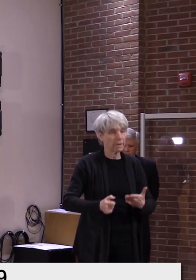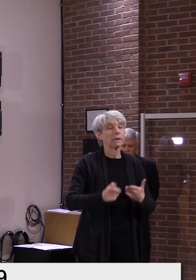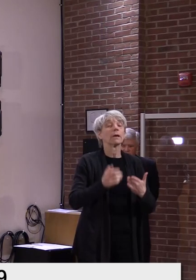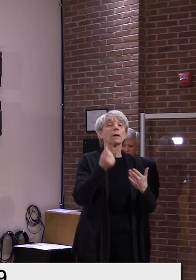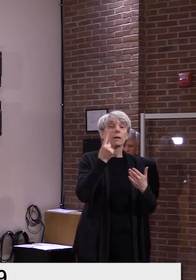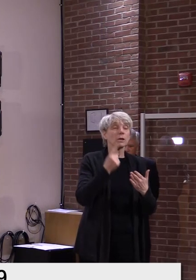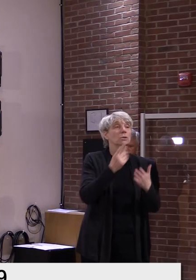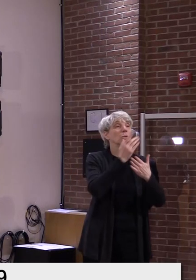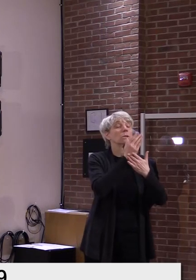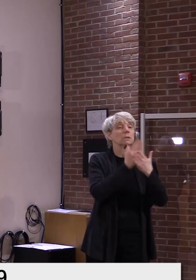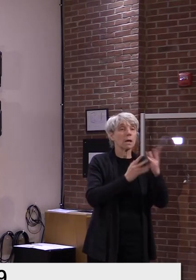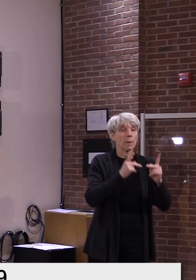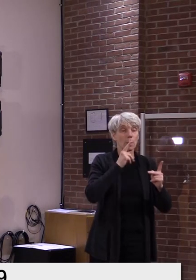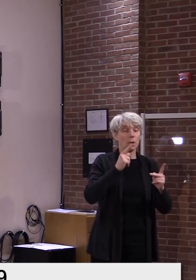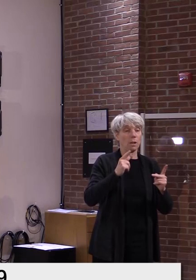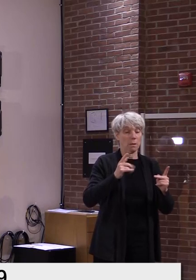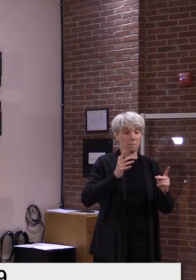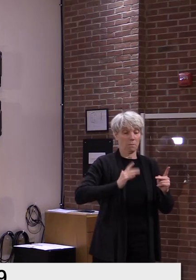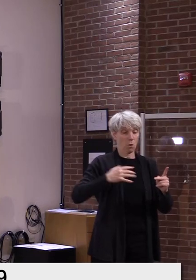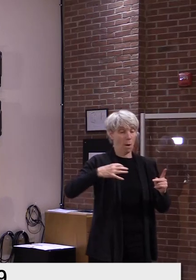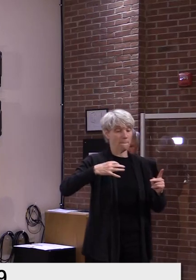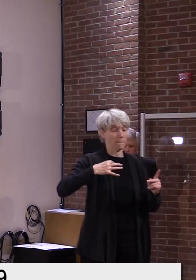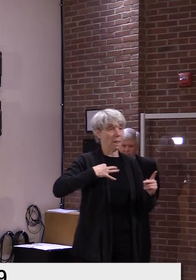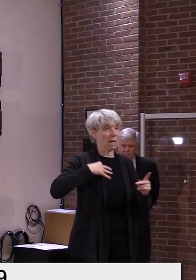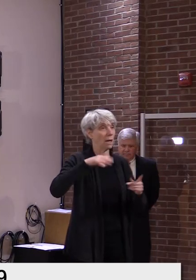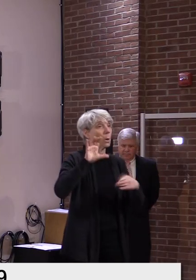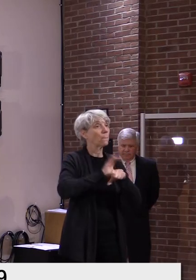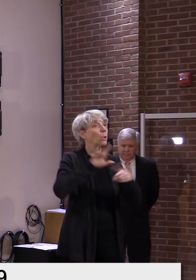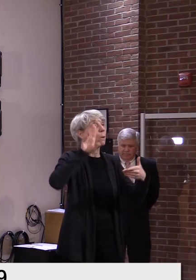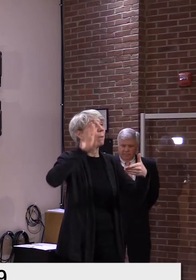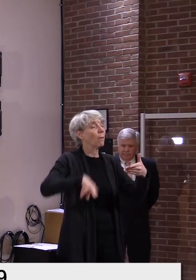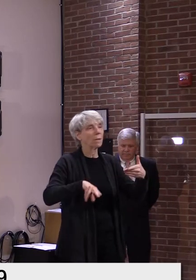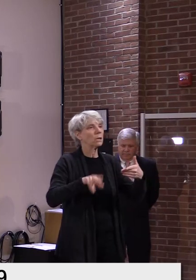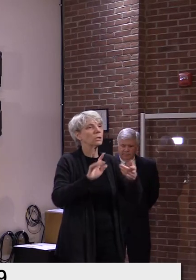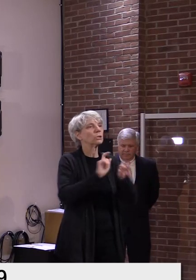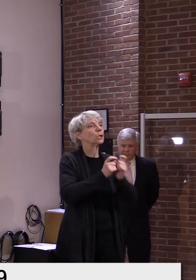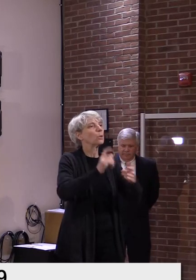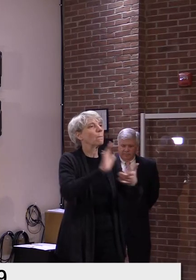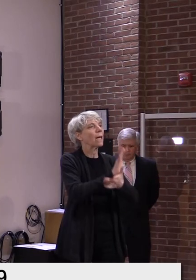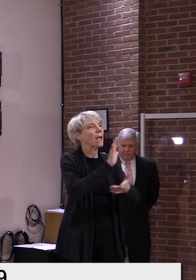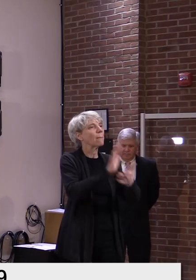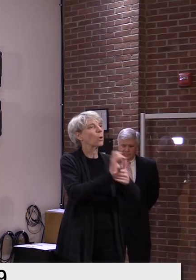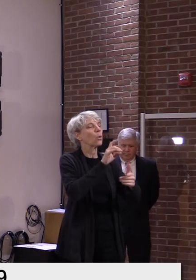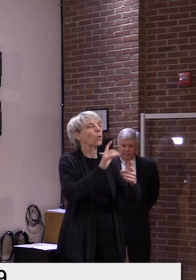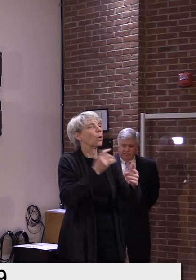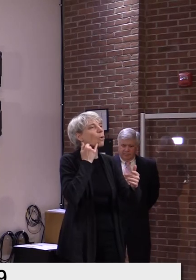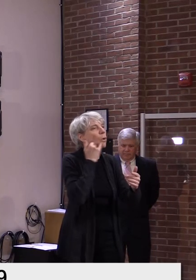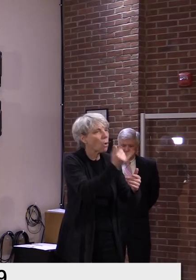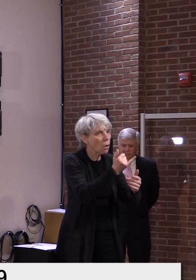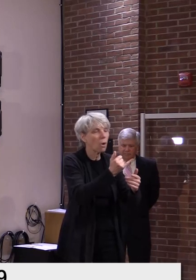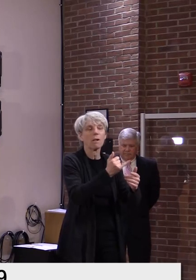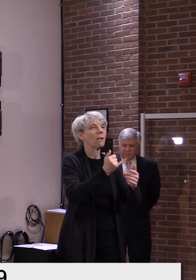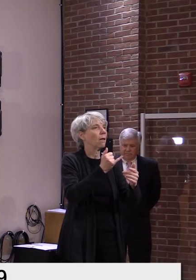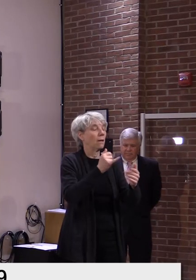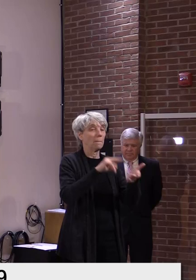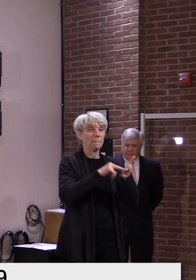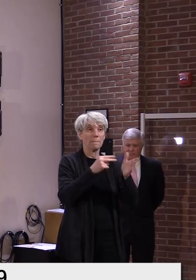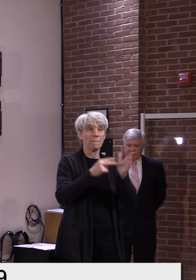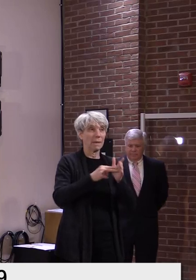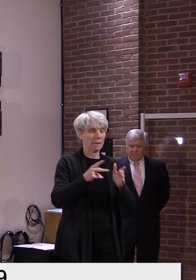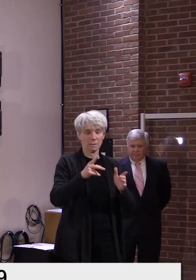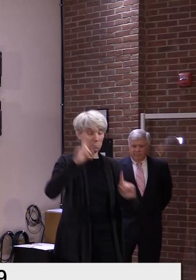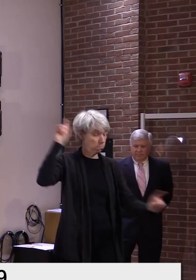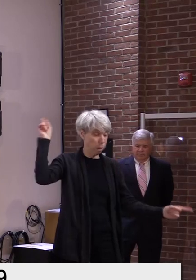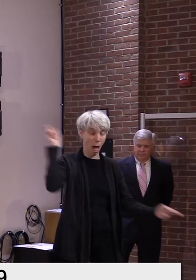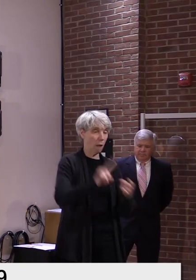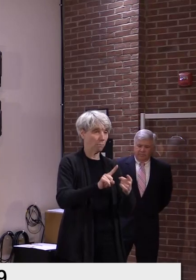application offline. And we saw those initial claims applications drop, you know, by almost 90% when we